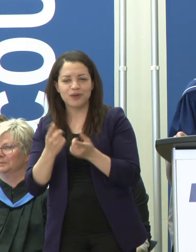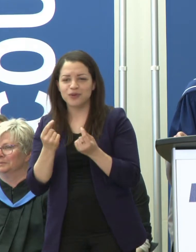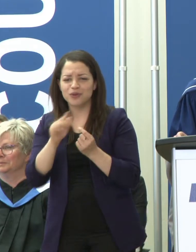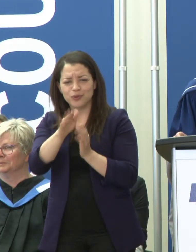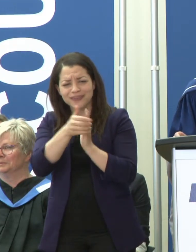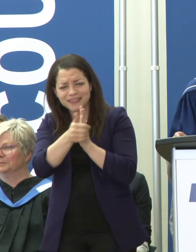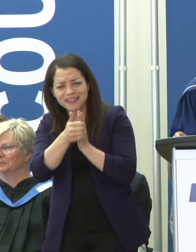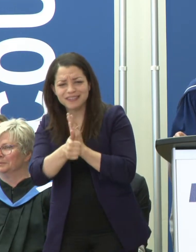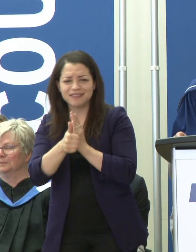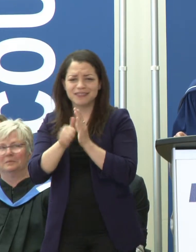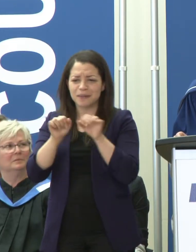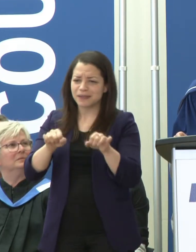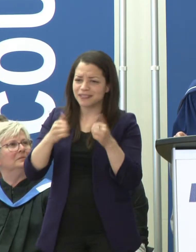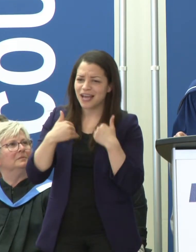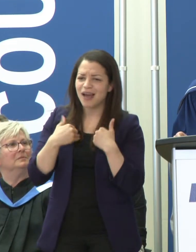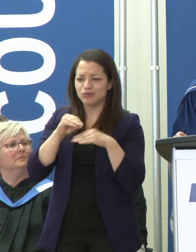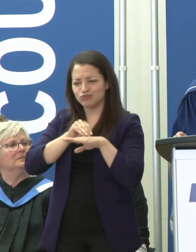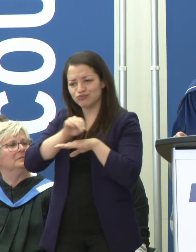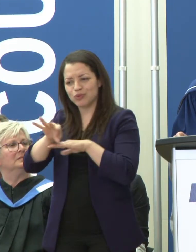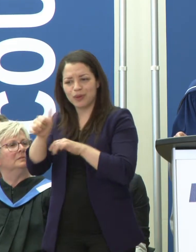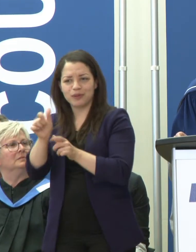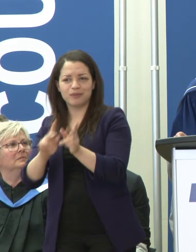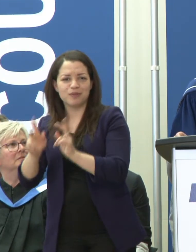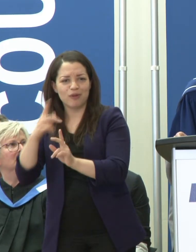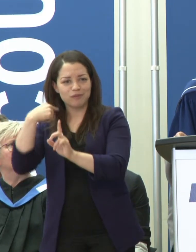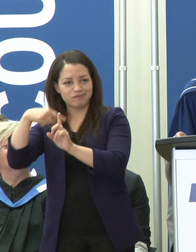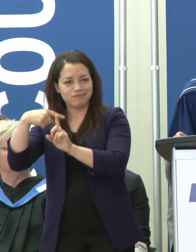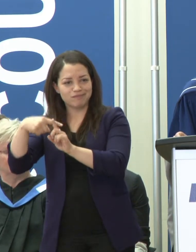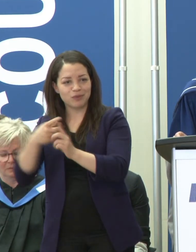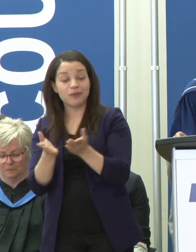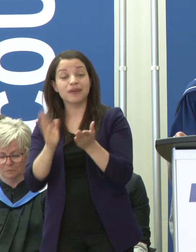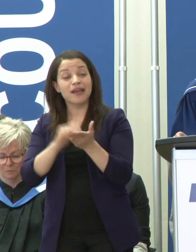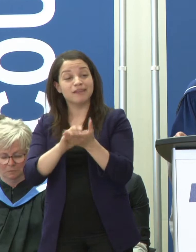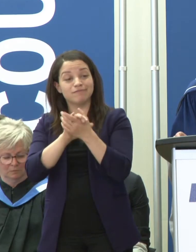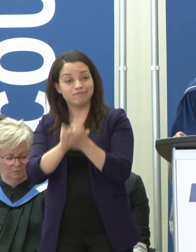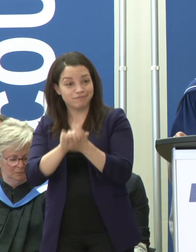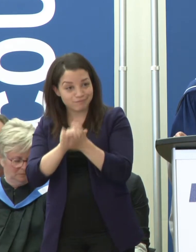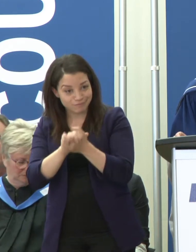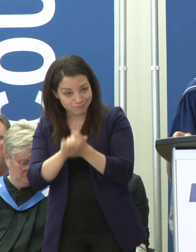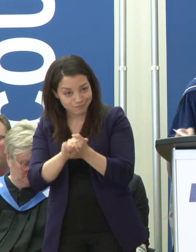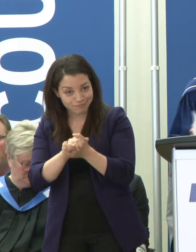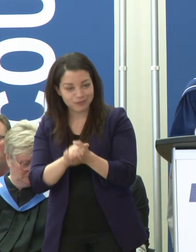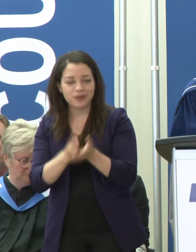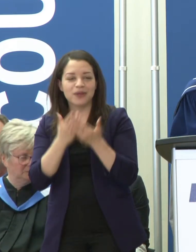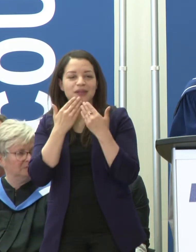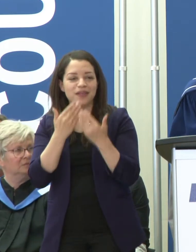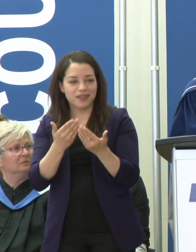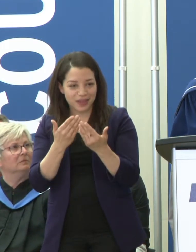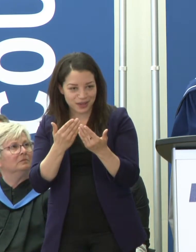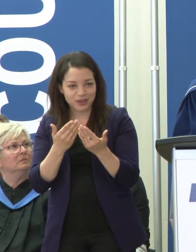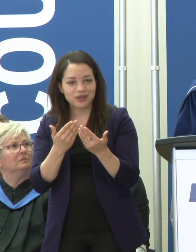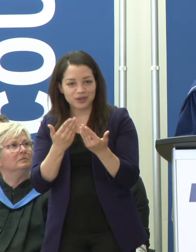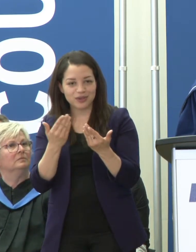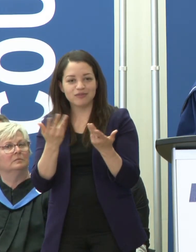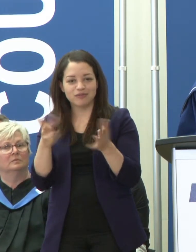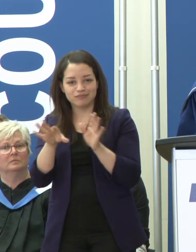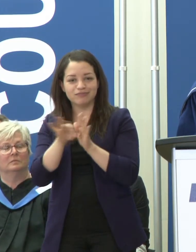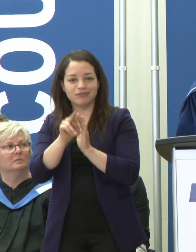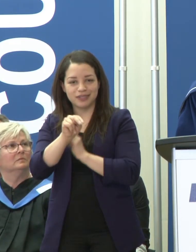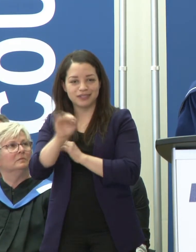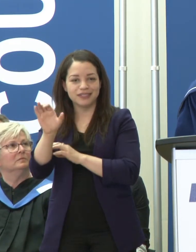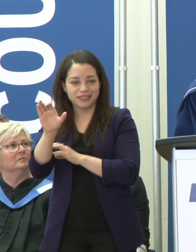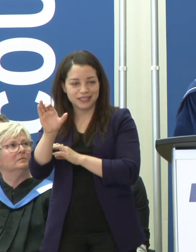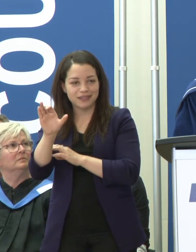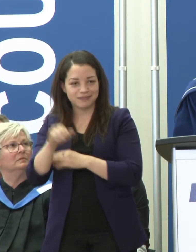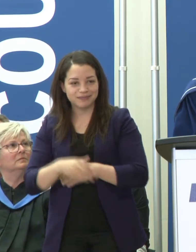the many gifts and abilities that you have. Again, congratulations. And thank you for allowing NSCC to be part of your